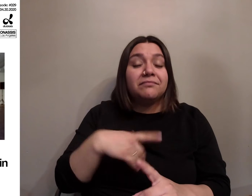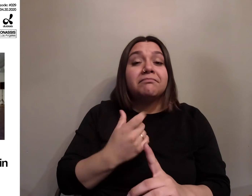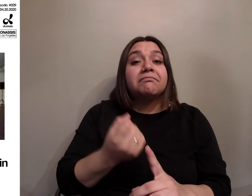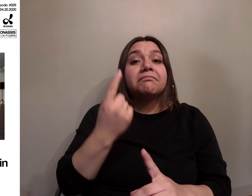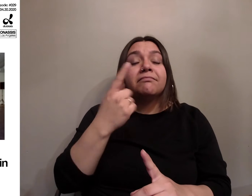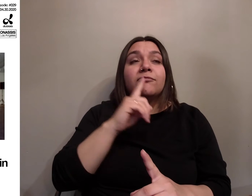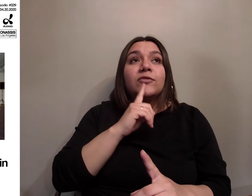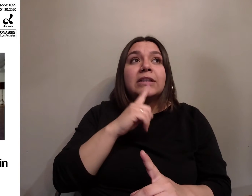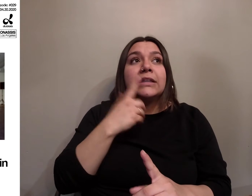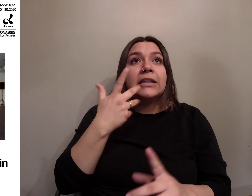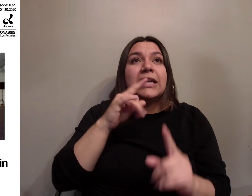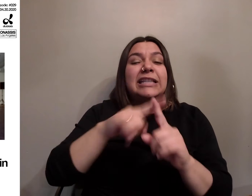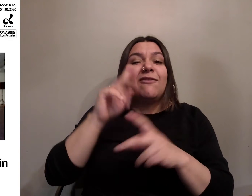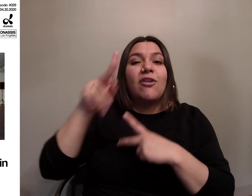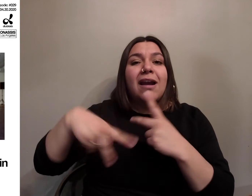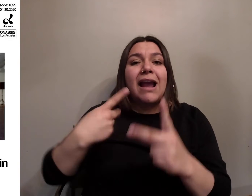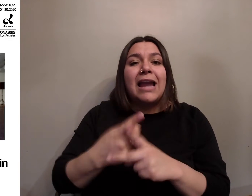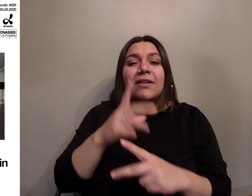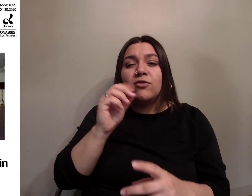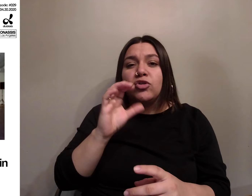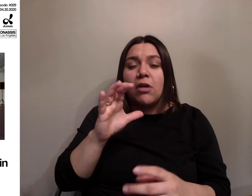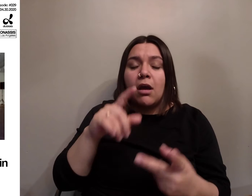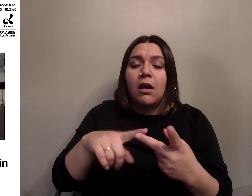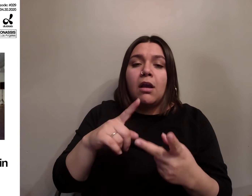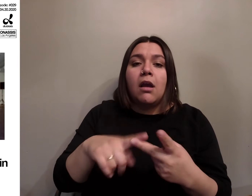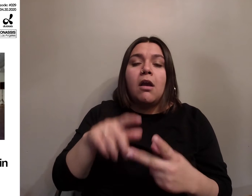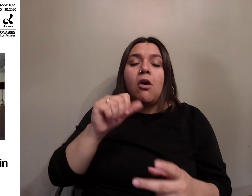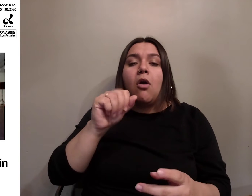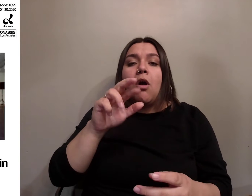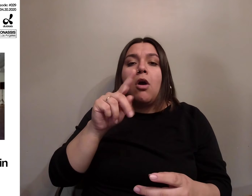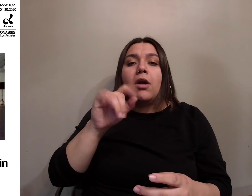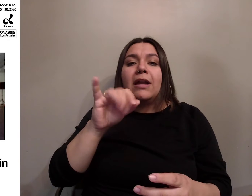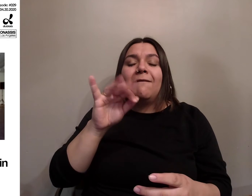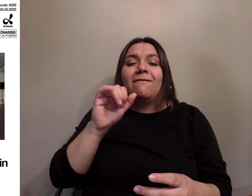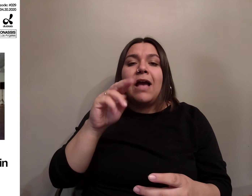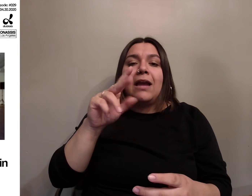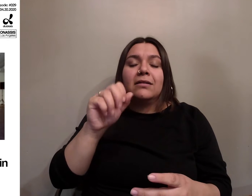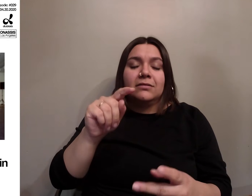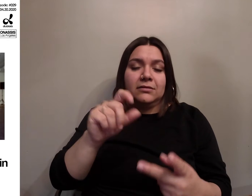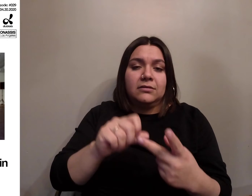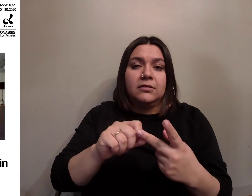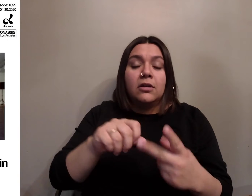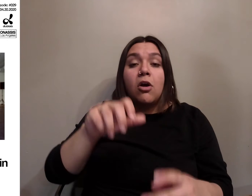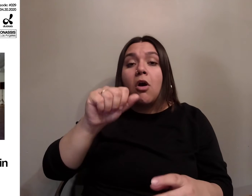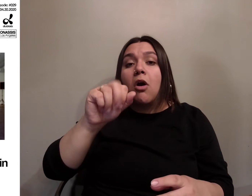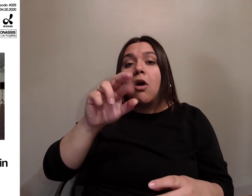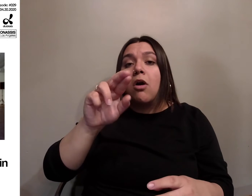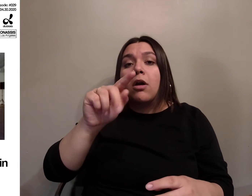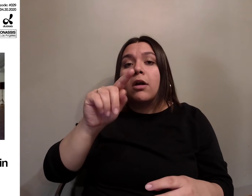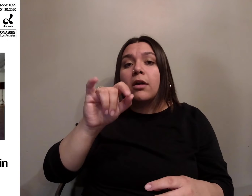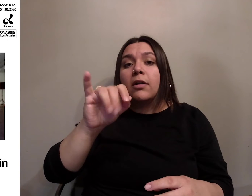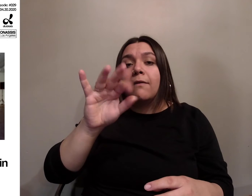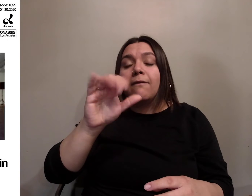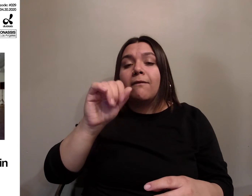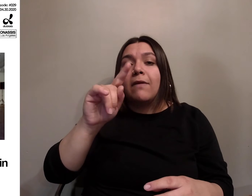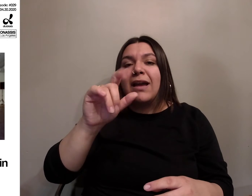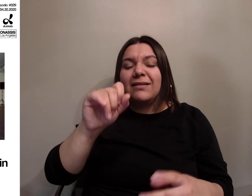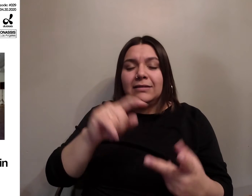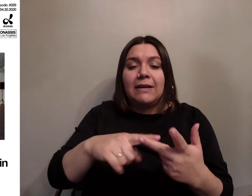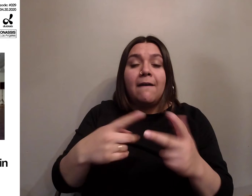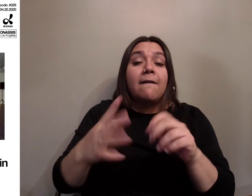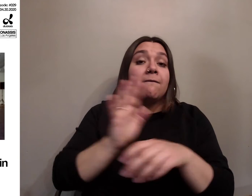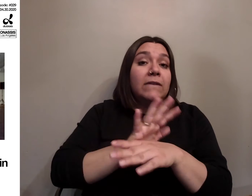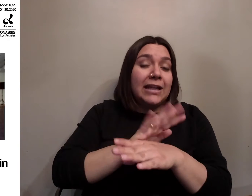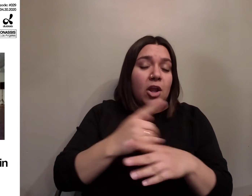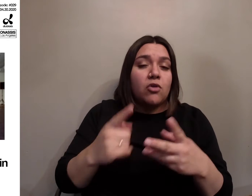it's activated by different gatherings that are organized by Candice. So basically, we